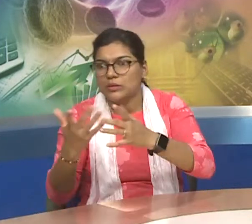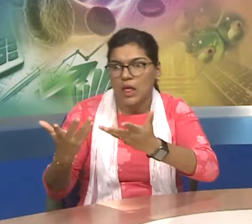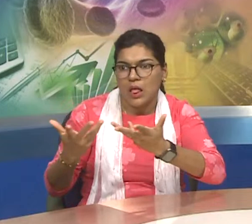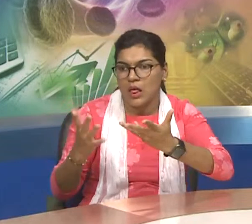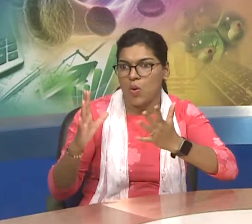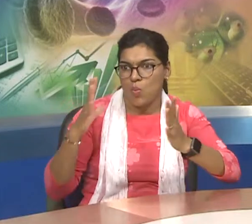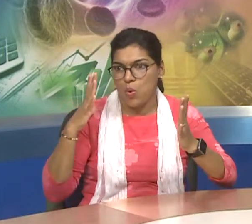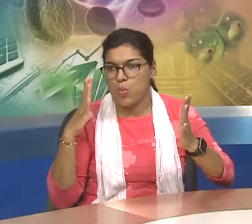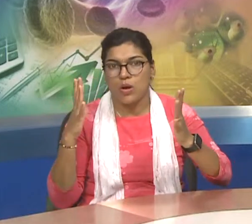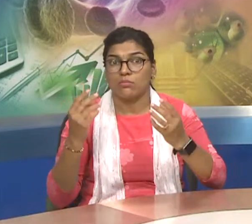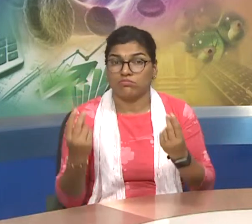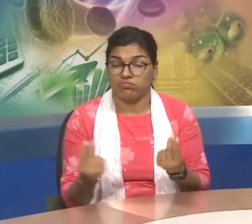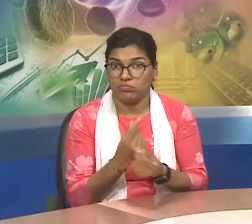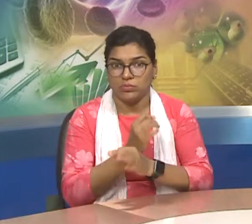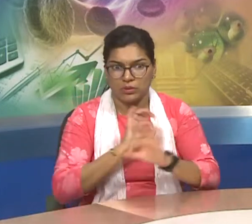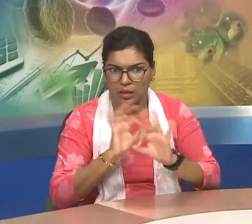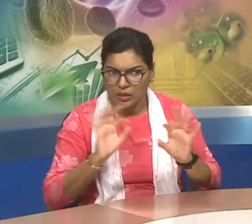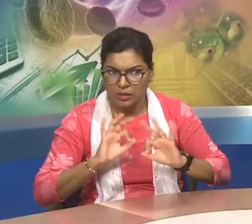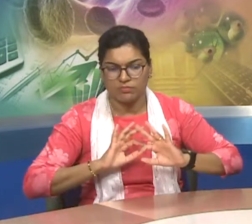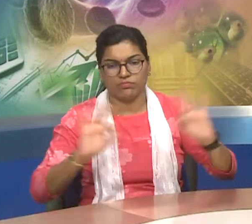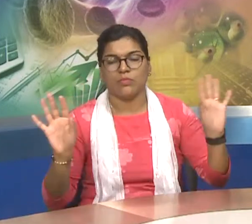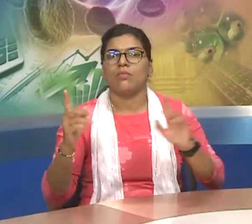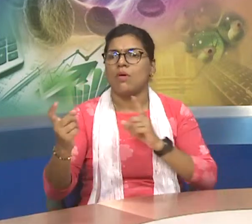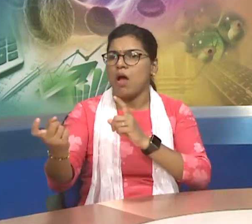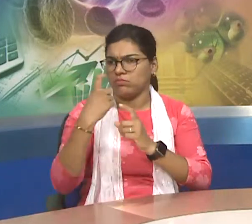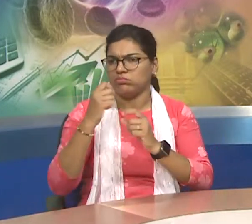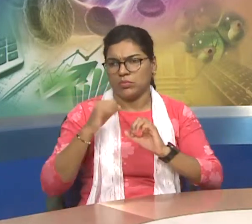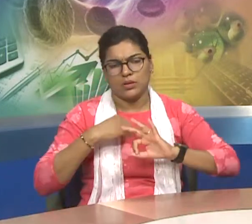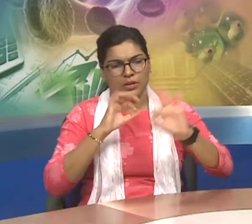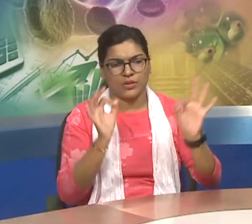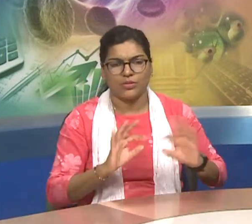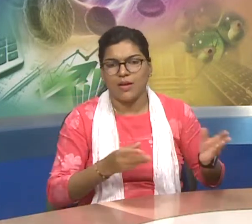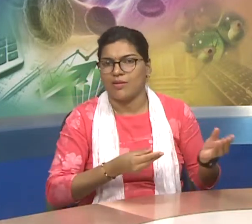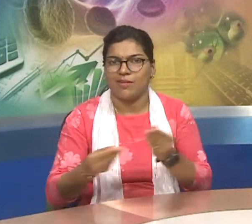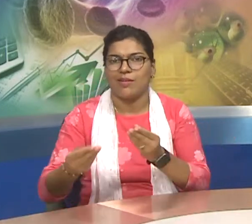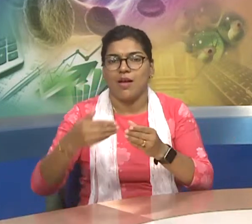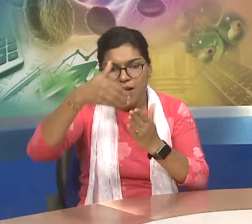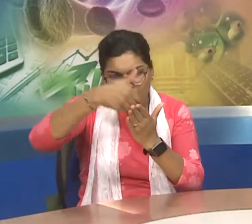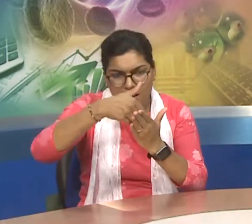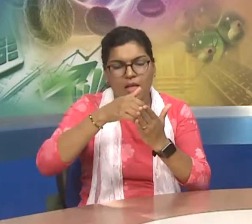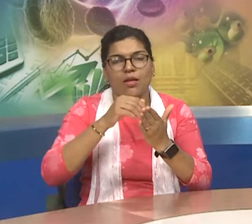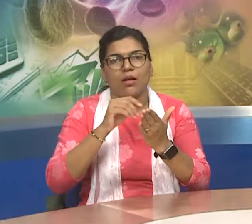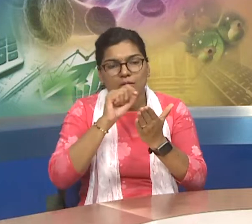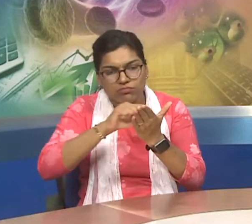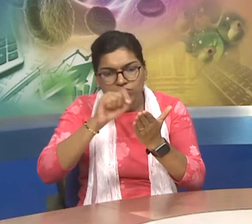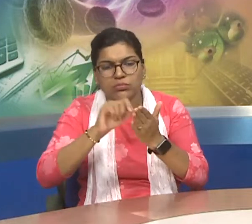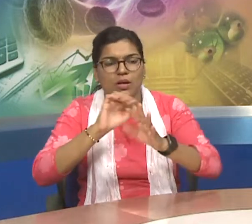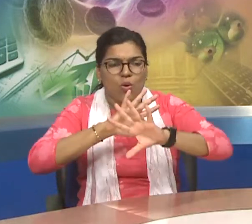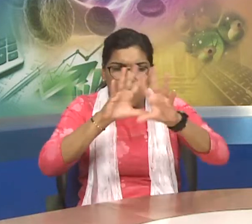the list proper way and update the list, keep updating the